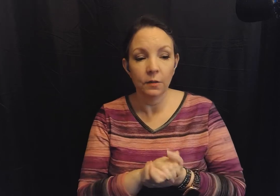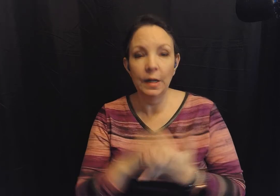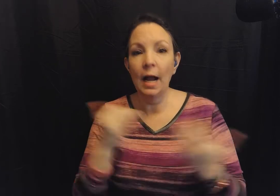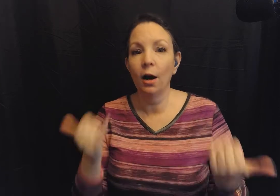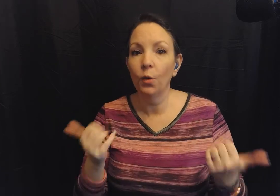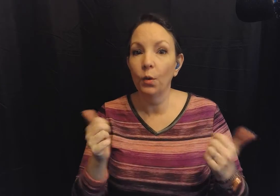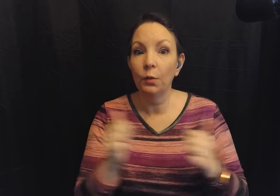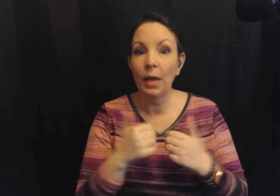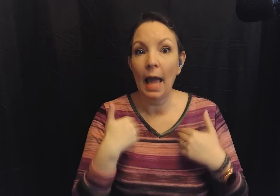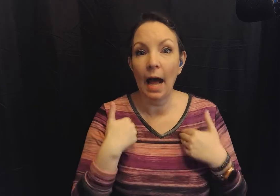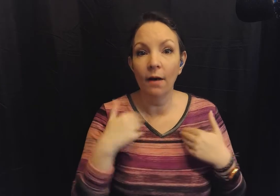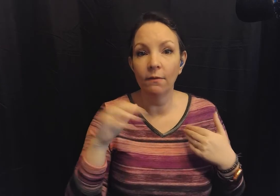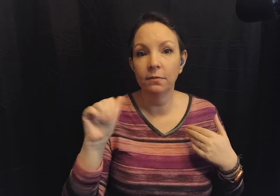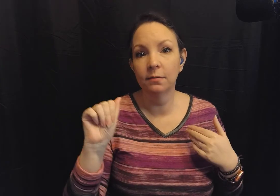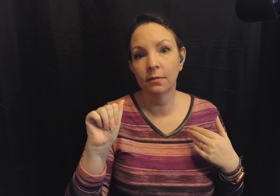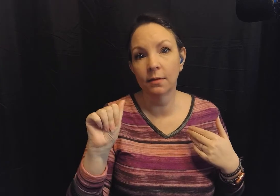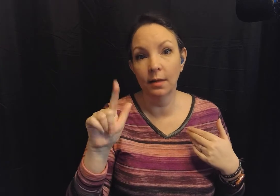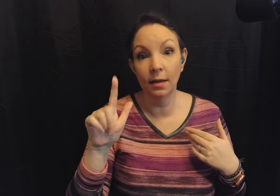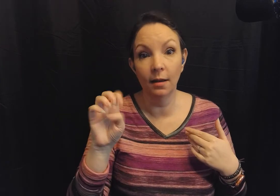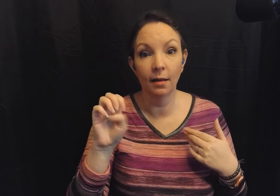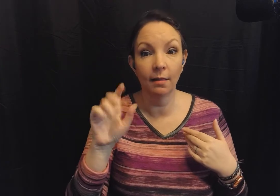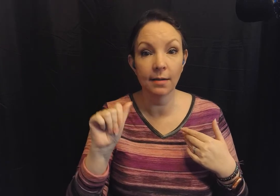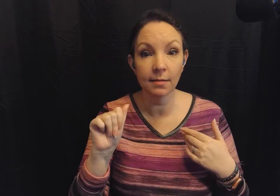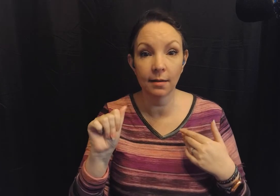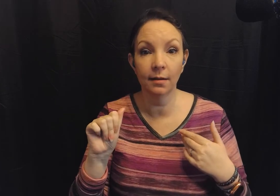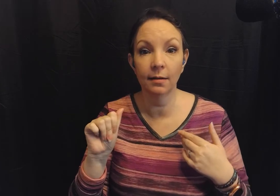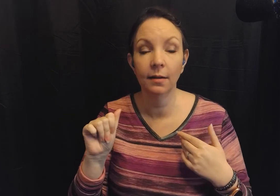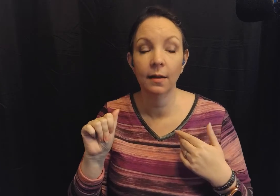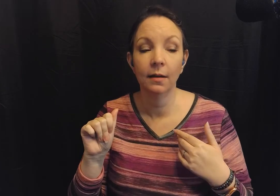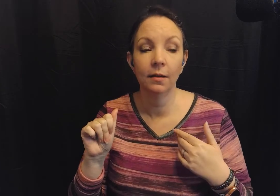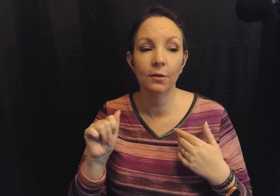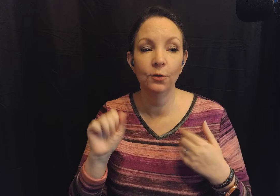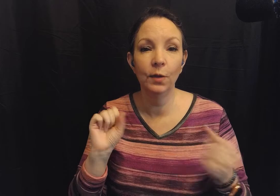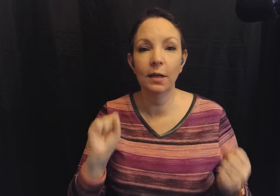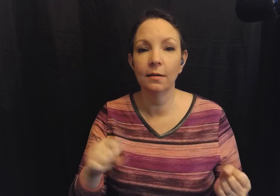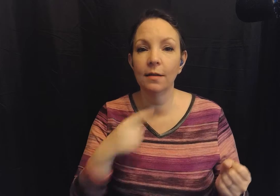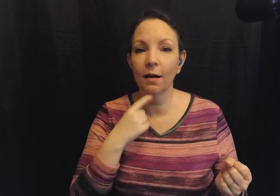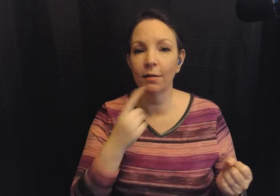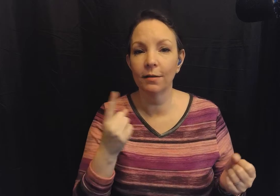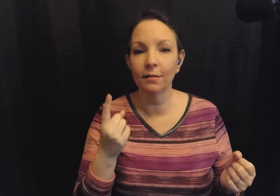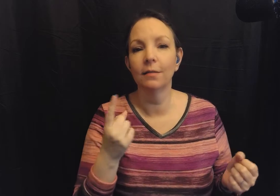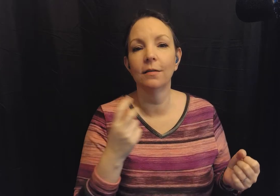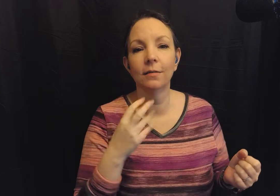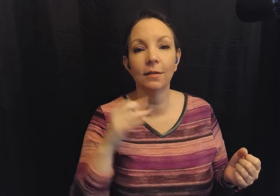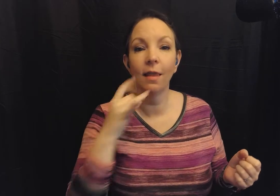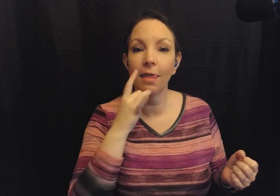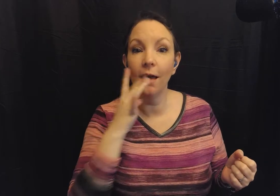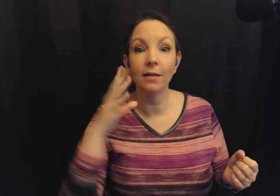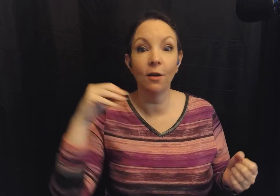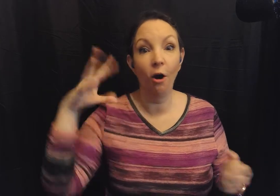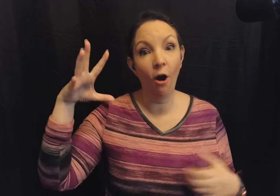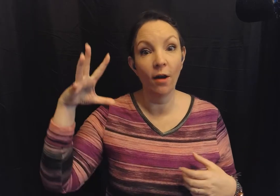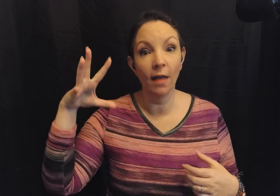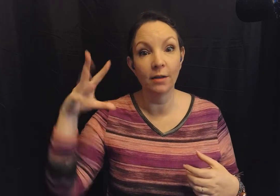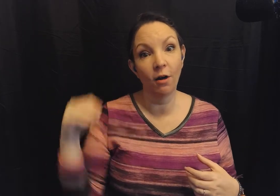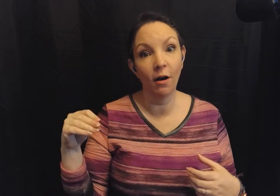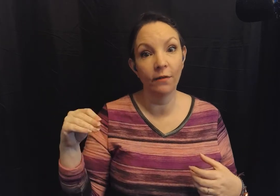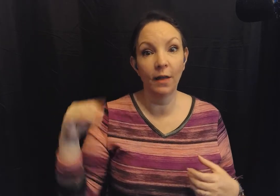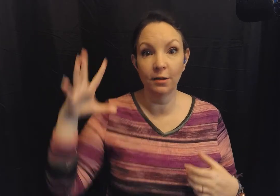Now, when we have the Alexa, we can tell her, lights on, lights off, lights on,